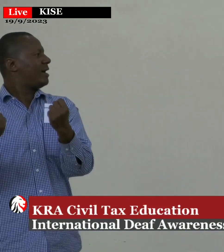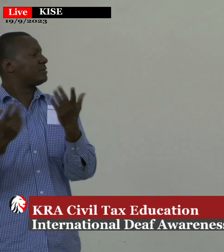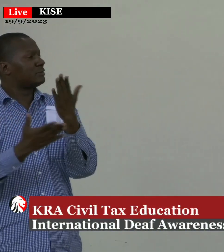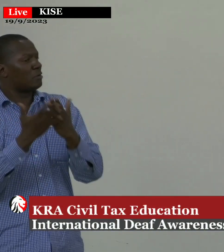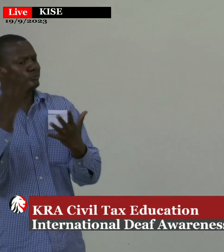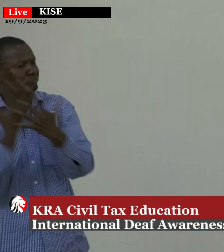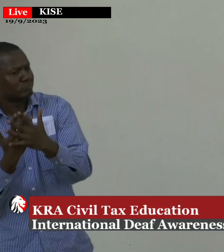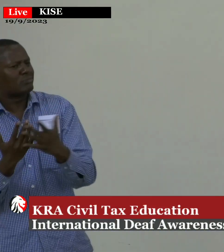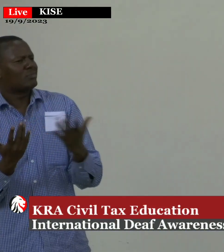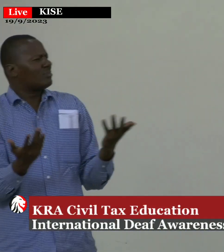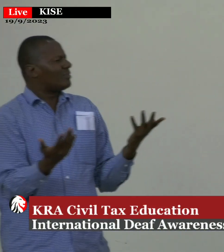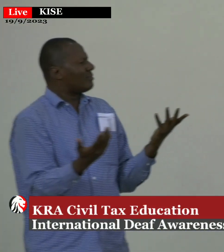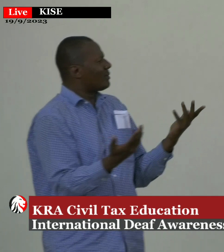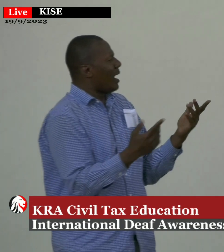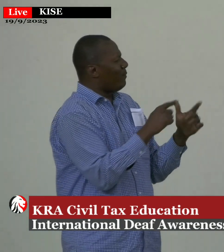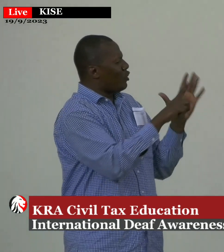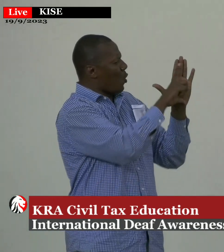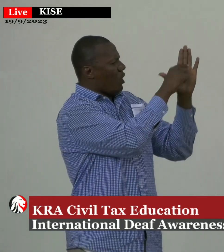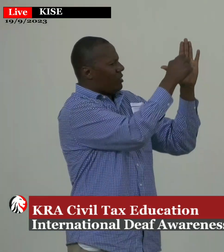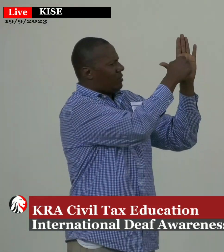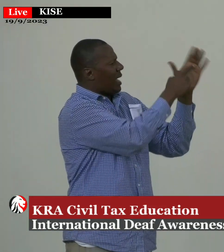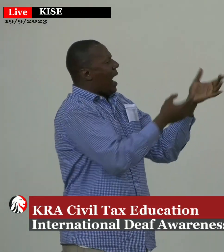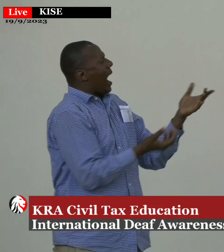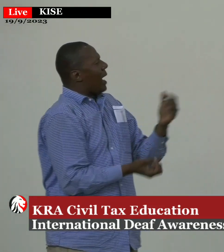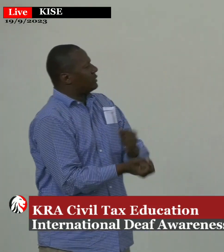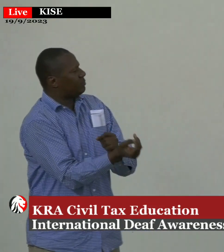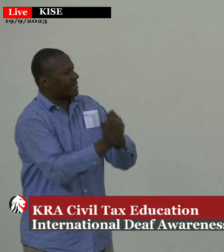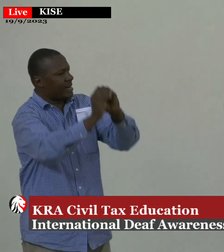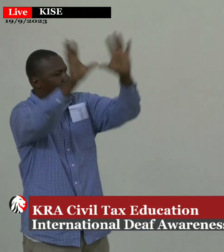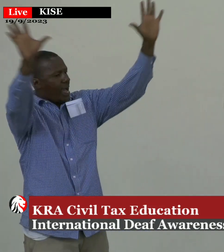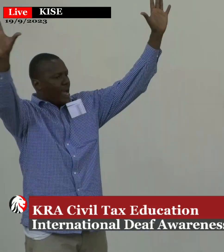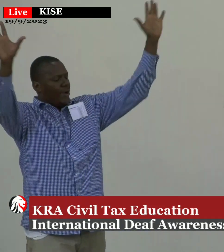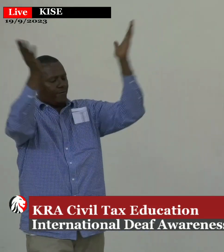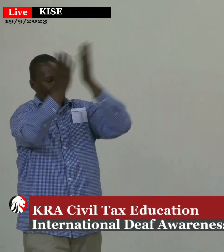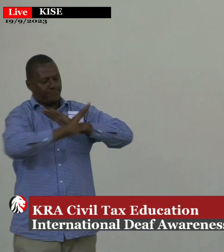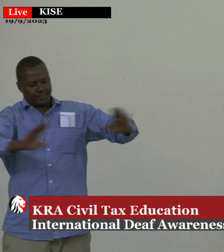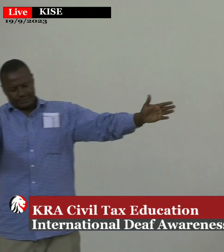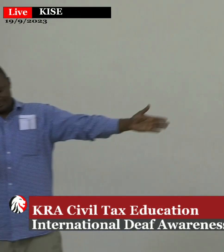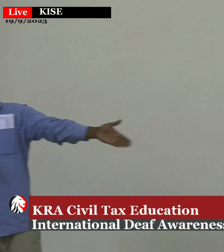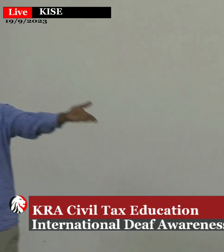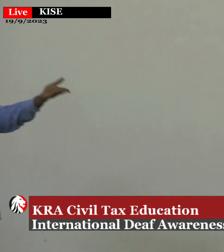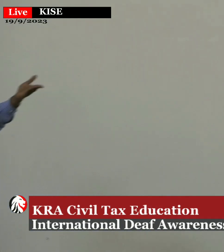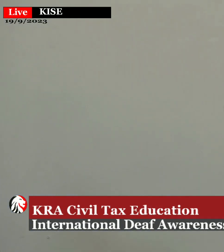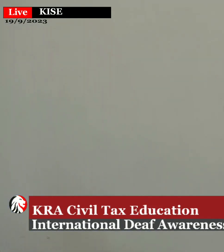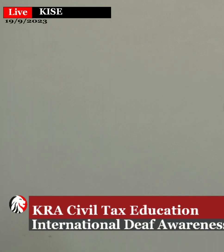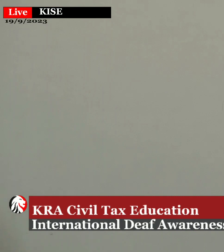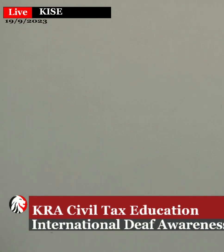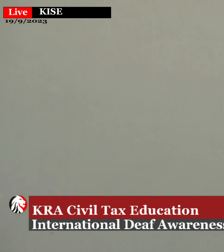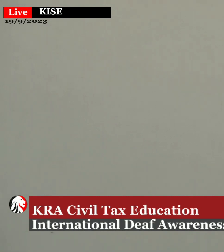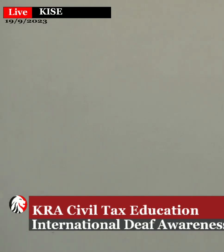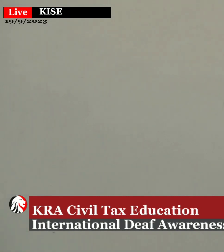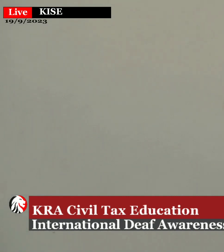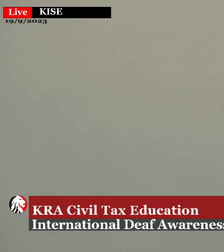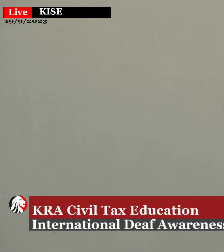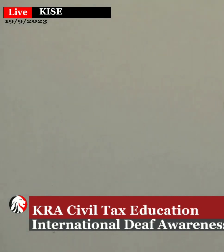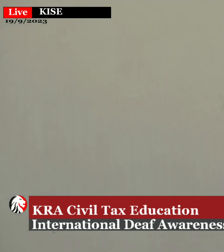sometimes they allow, sometimes they don't. They get you, they might arrest you. But how about the law? Please explain regarding